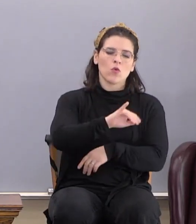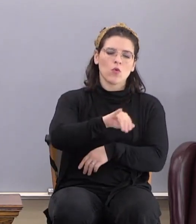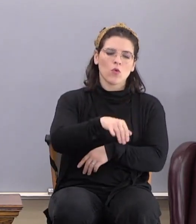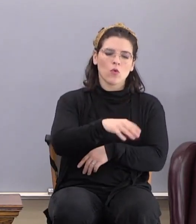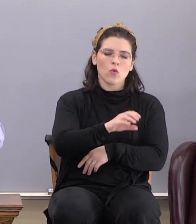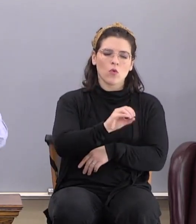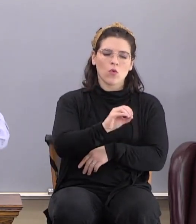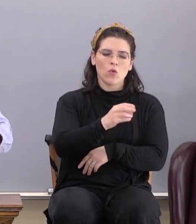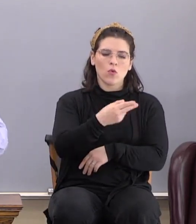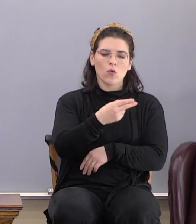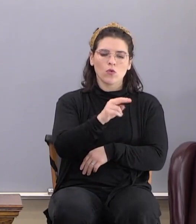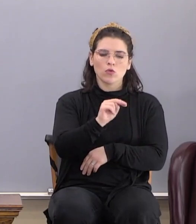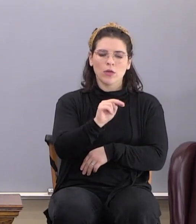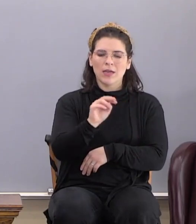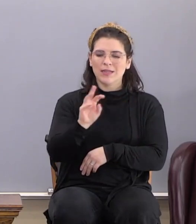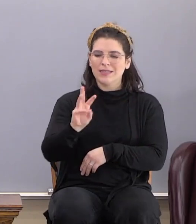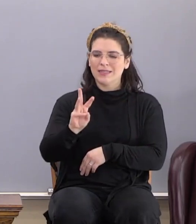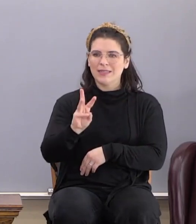chapter 6,